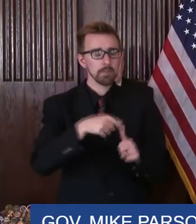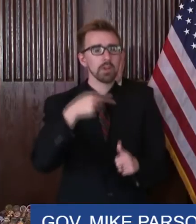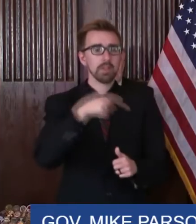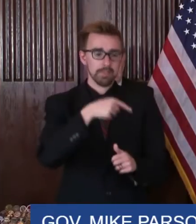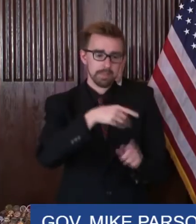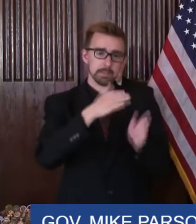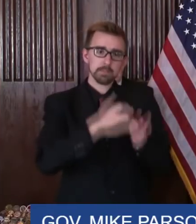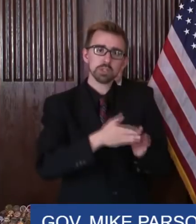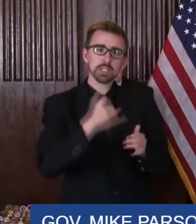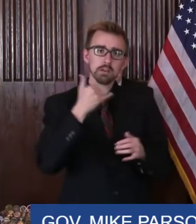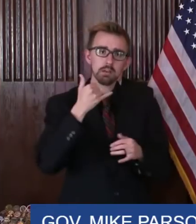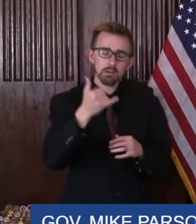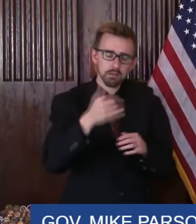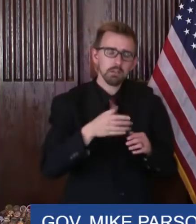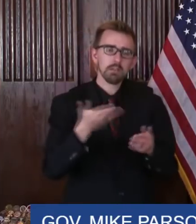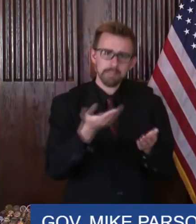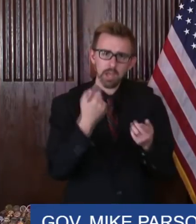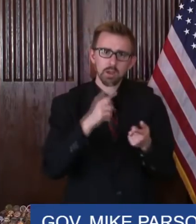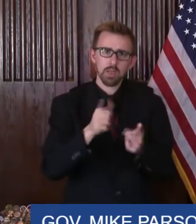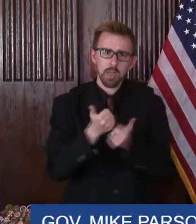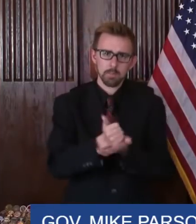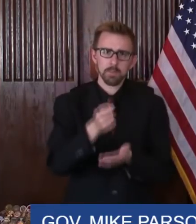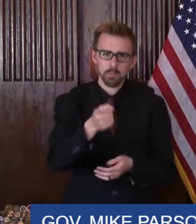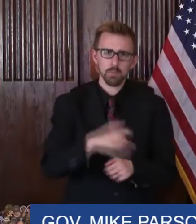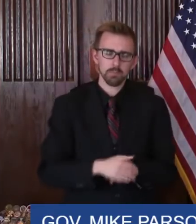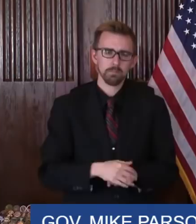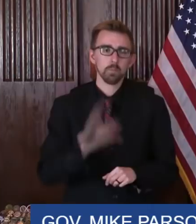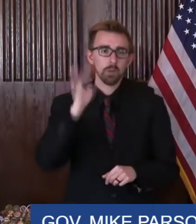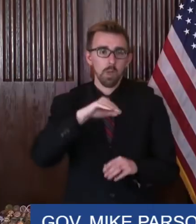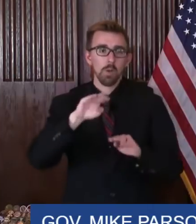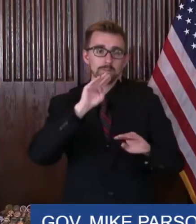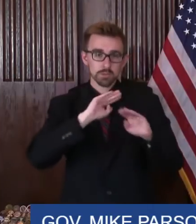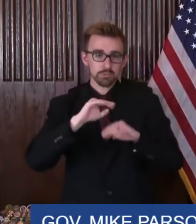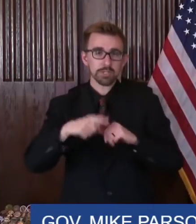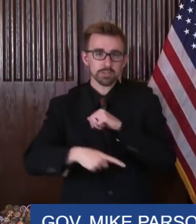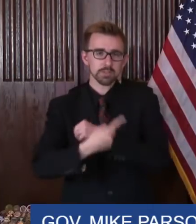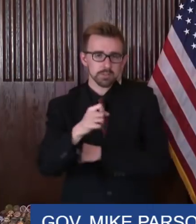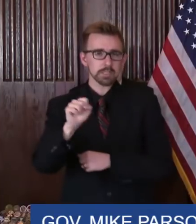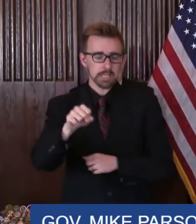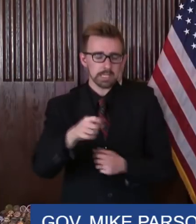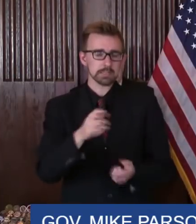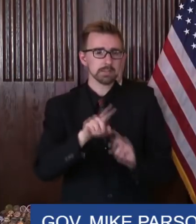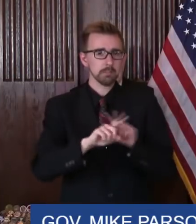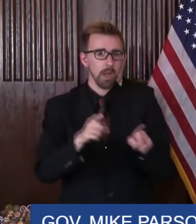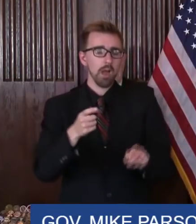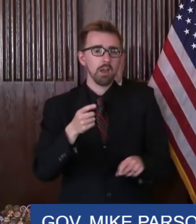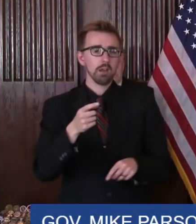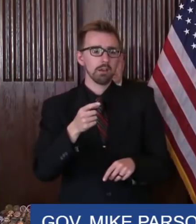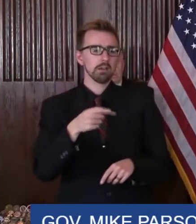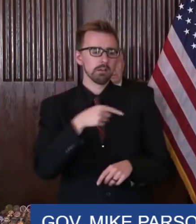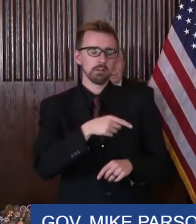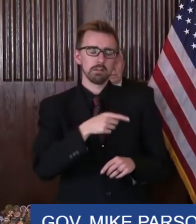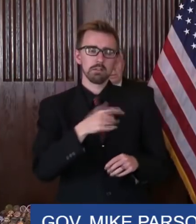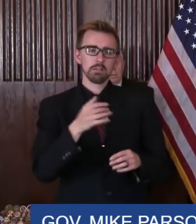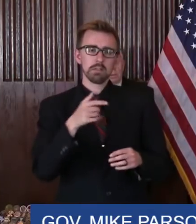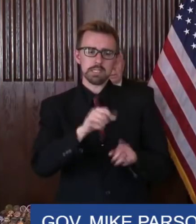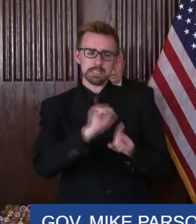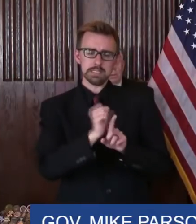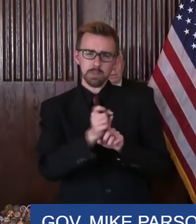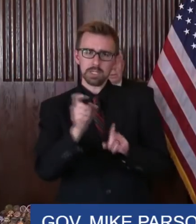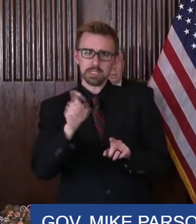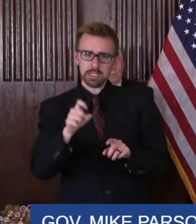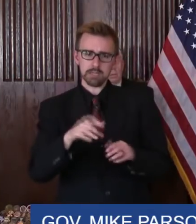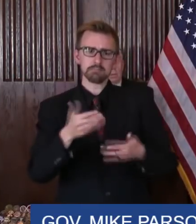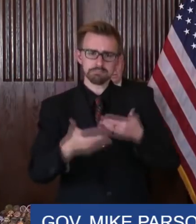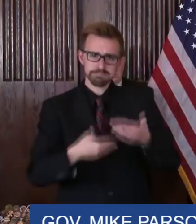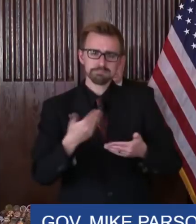to help you. We acknowledge that frustrations are high when the public is used to instant access to products and